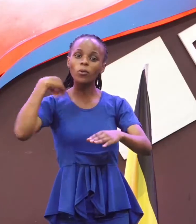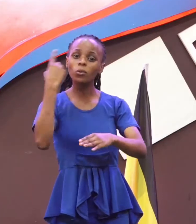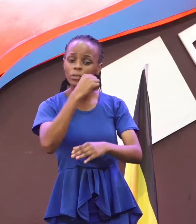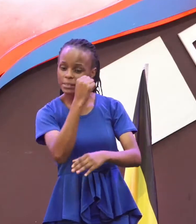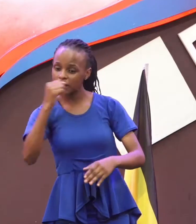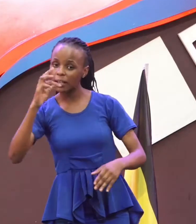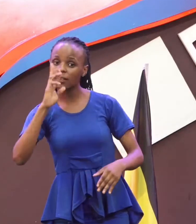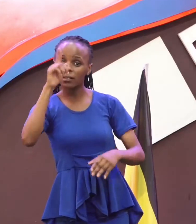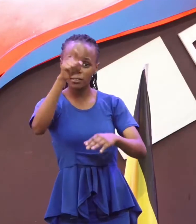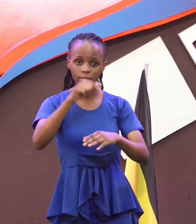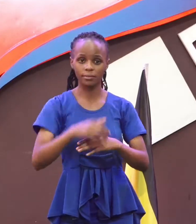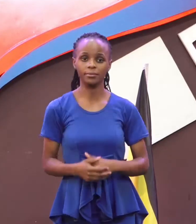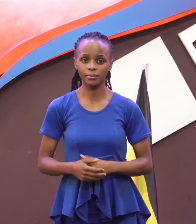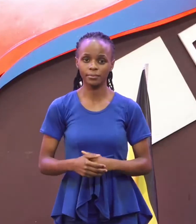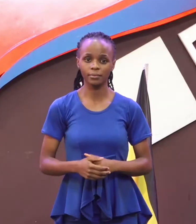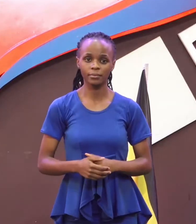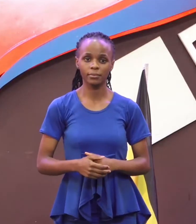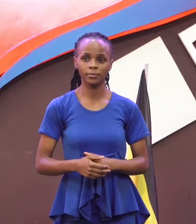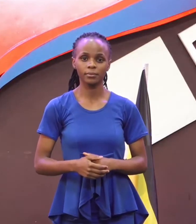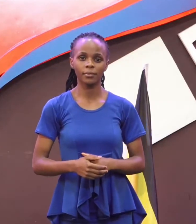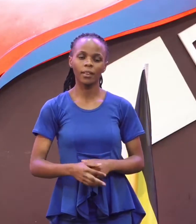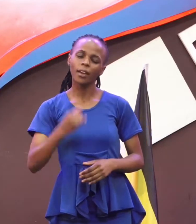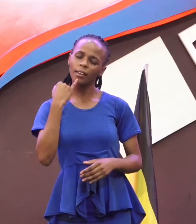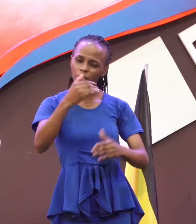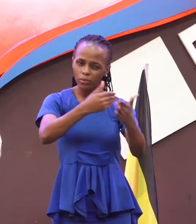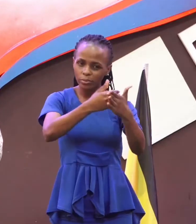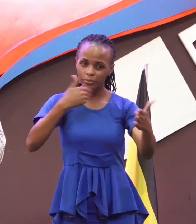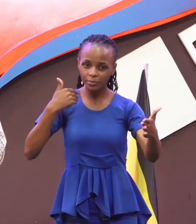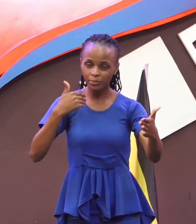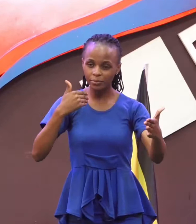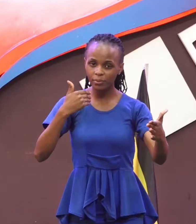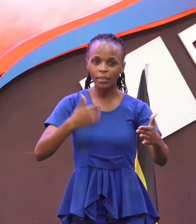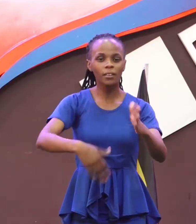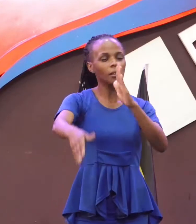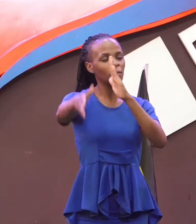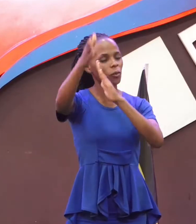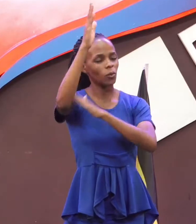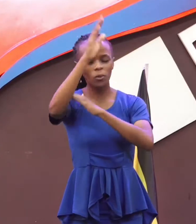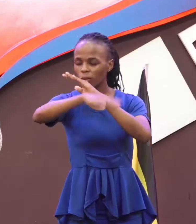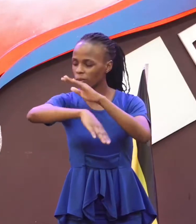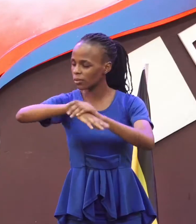On which side are you? Nabagambe bwenti. I said it like this. Katonda